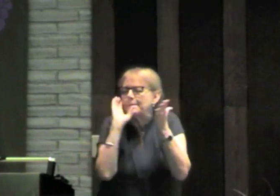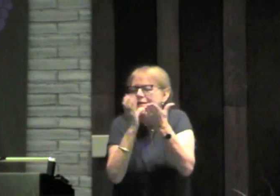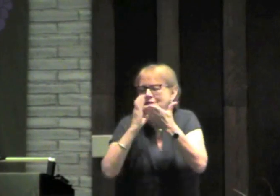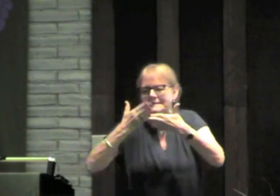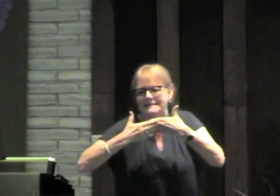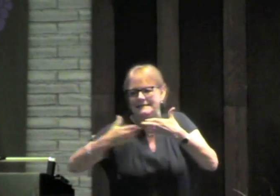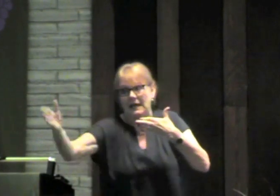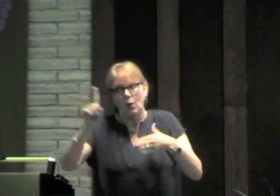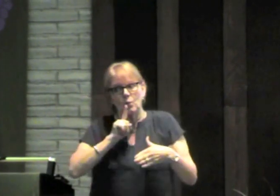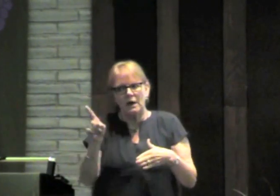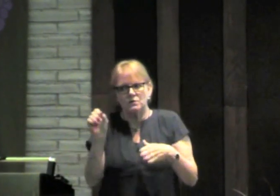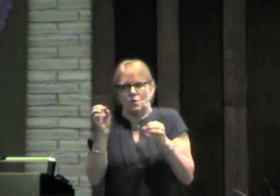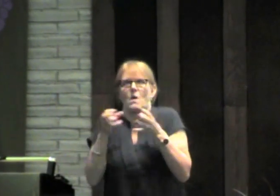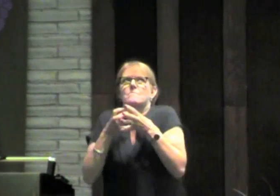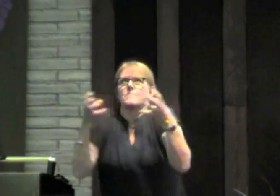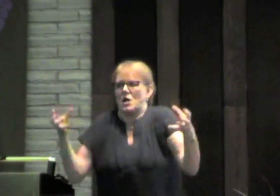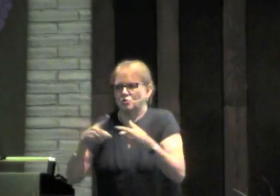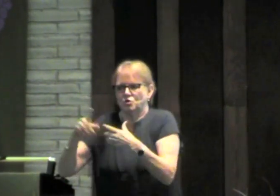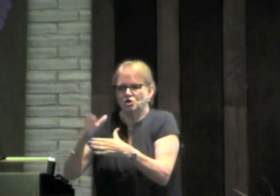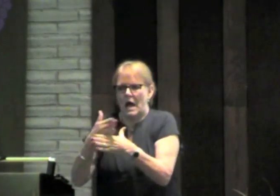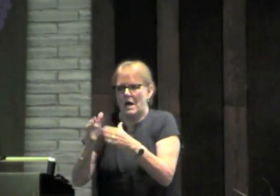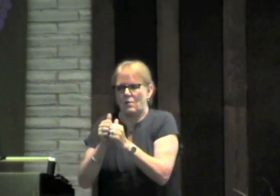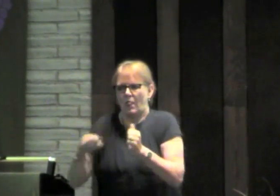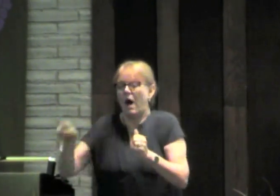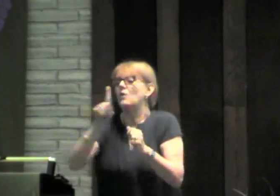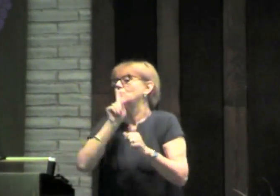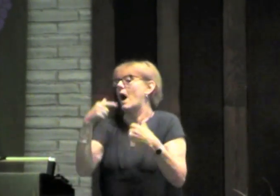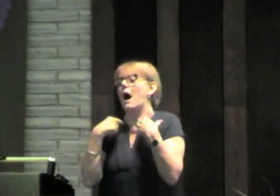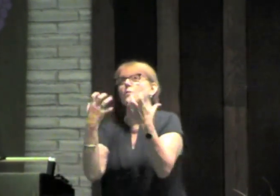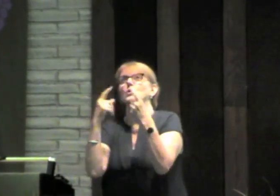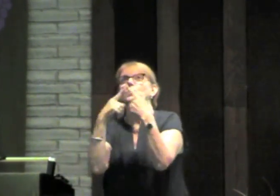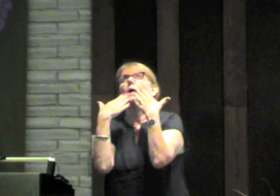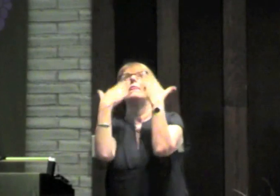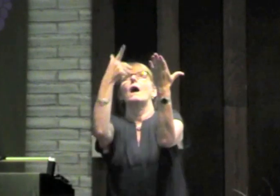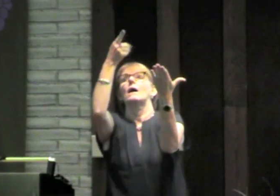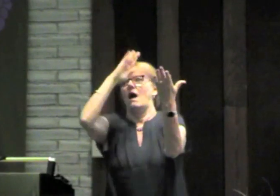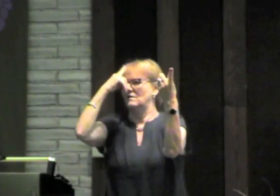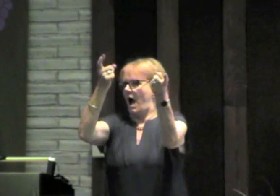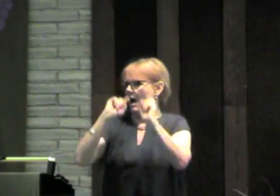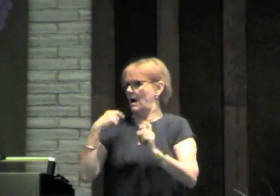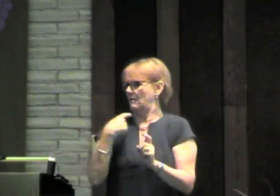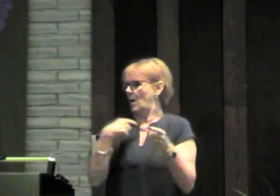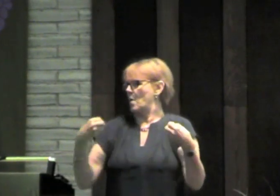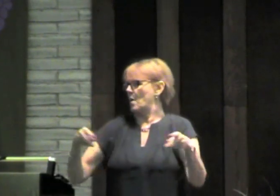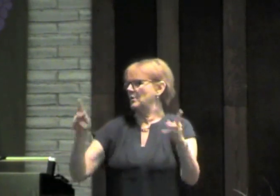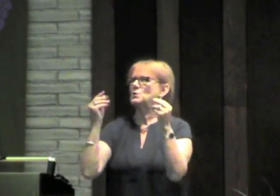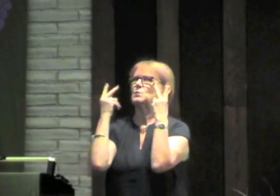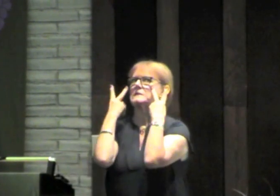south. I know you want to see some pictures, and you will very soon. I've got so much to share with you. But first of all, I really want to thank God